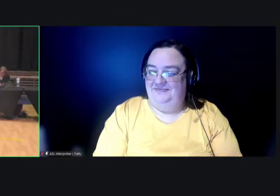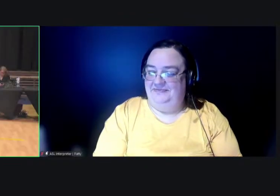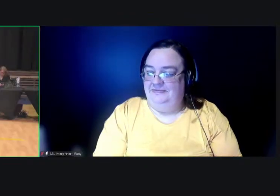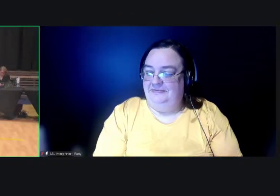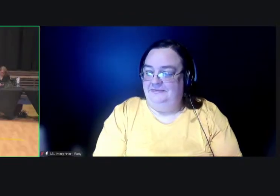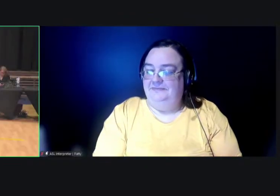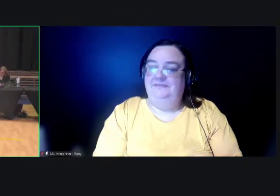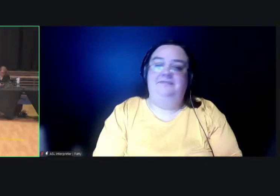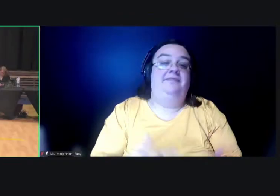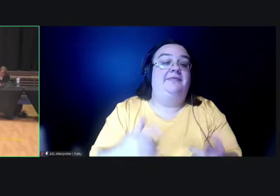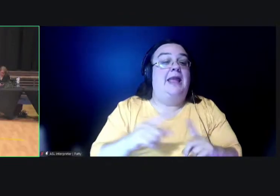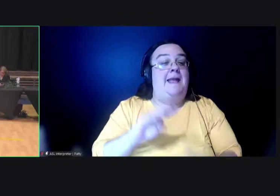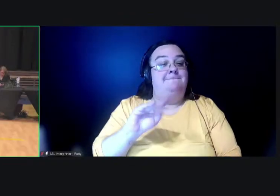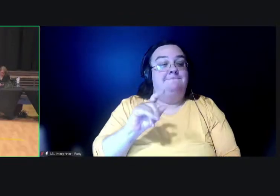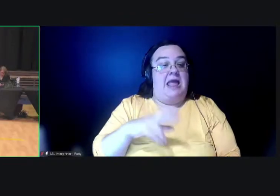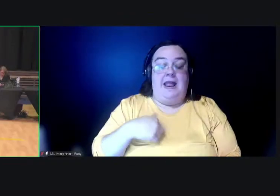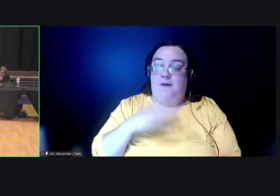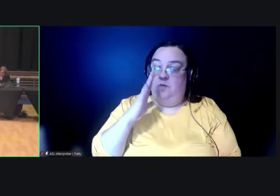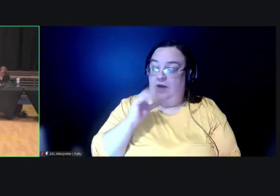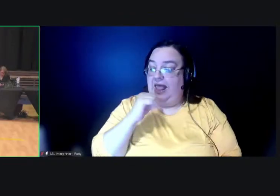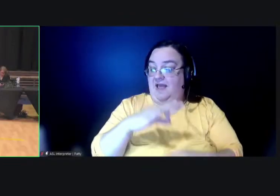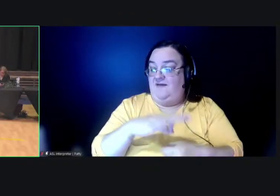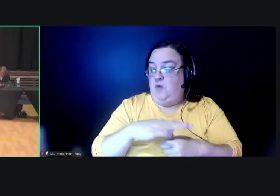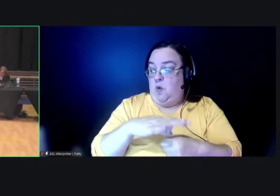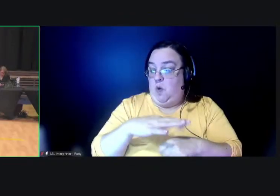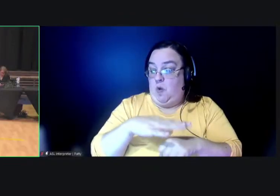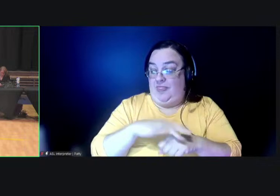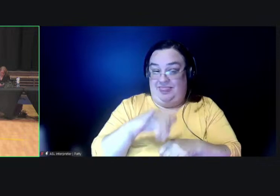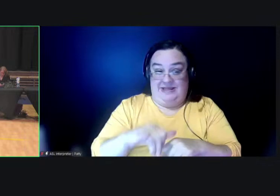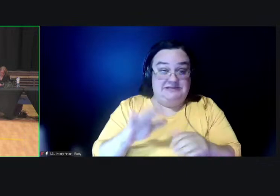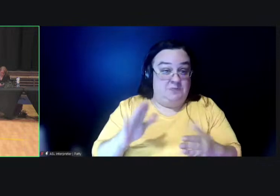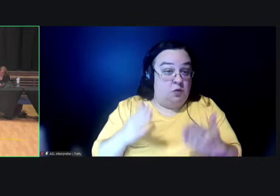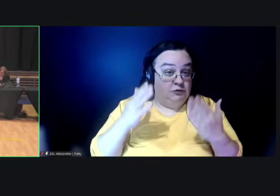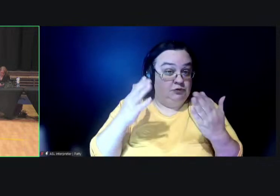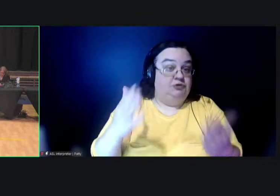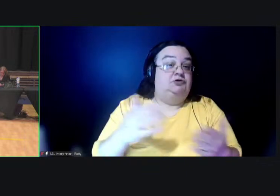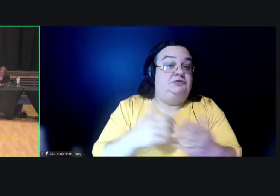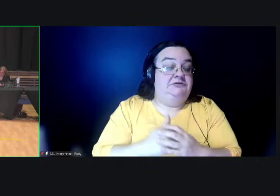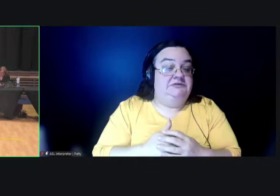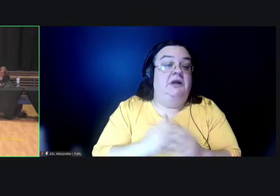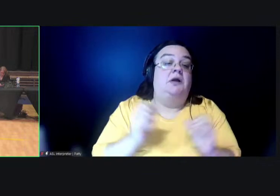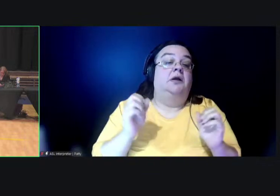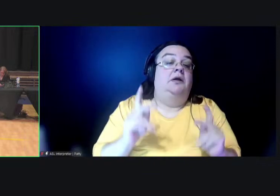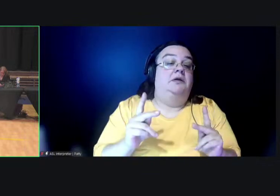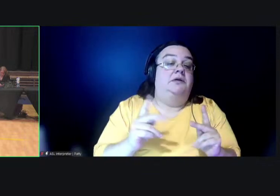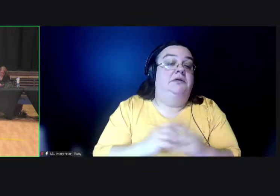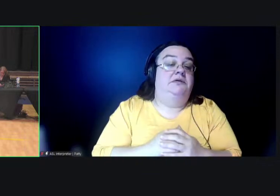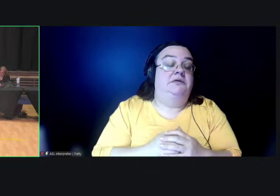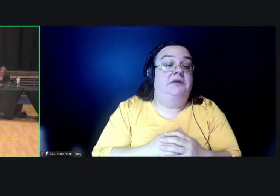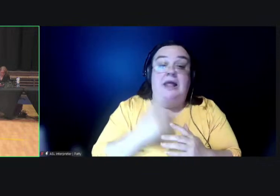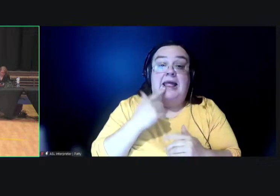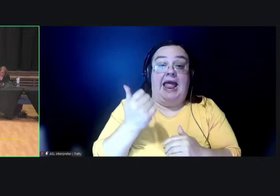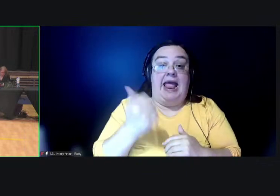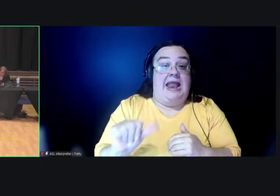As the mayor, I won't be voting on this motion. Okay,